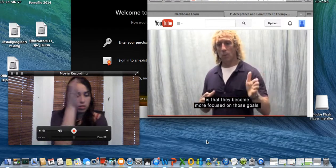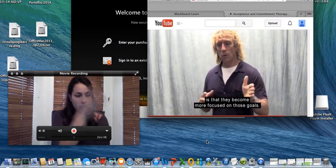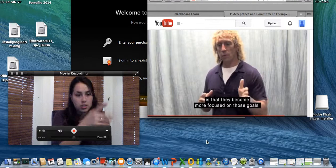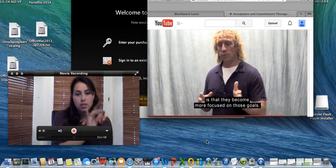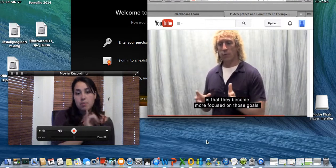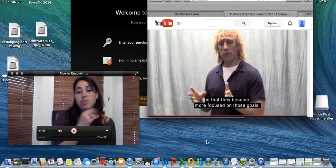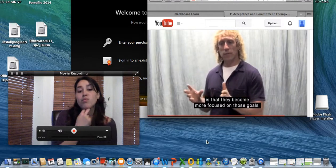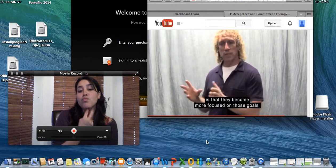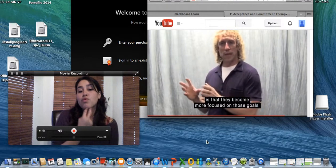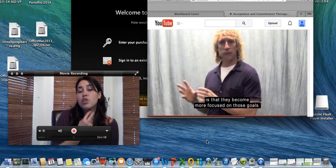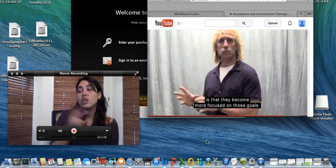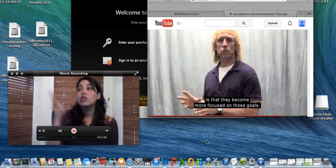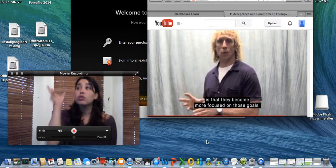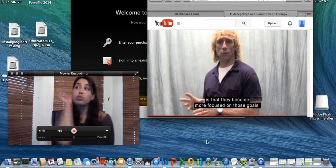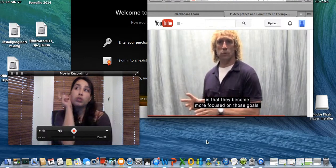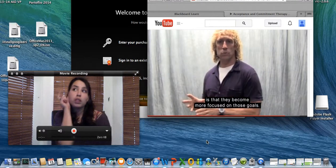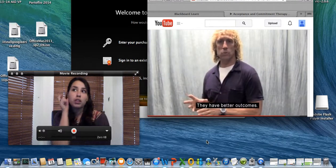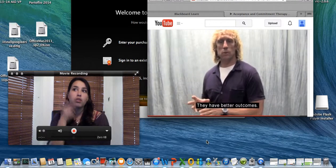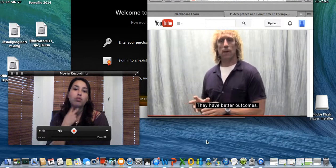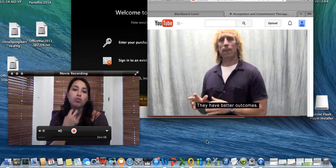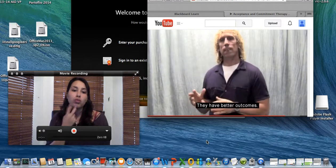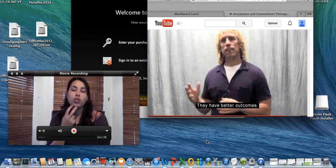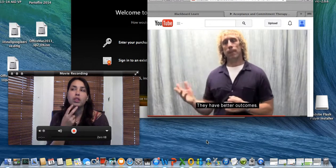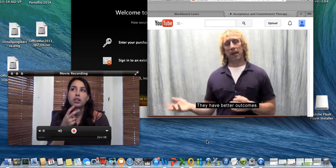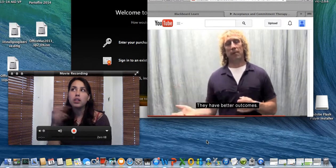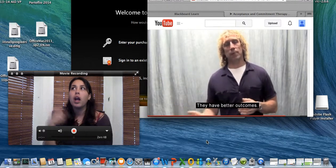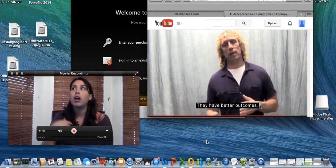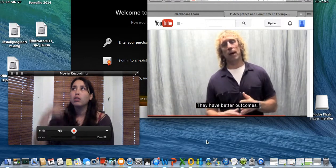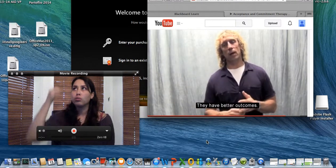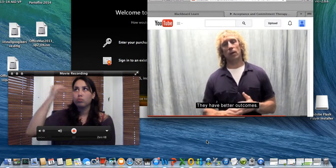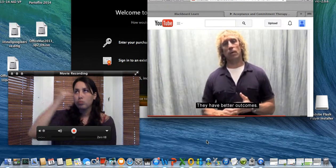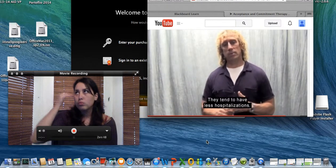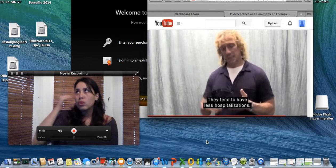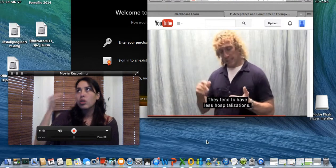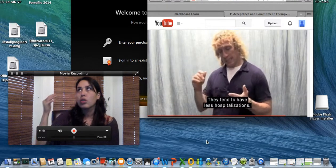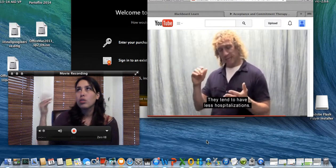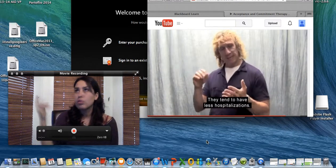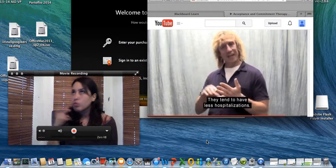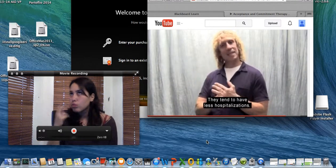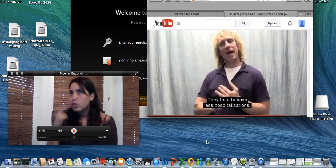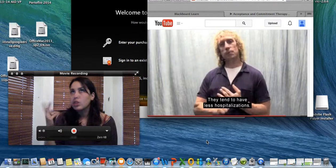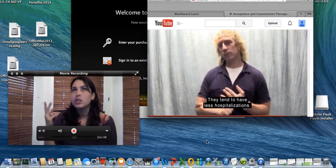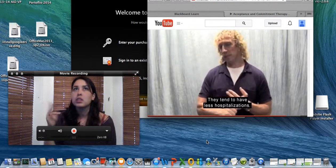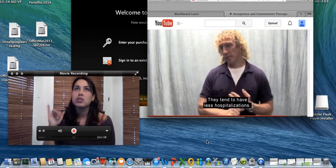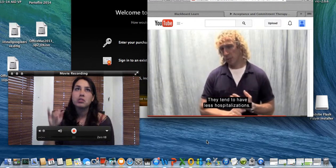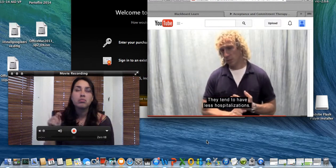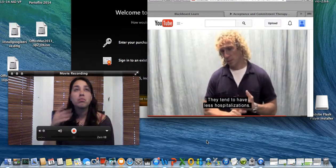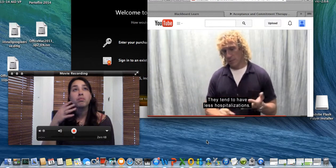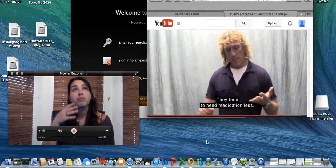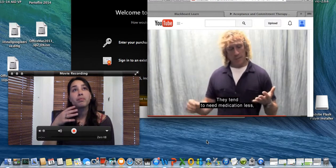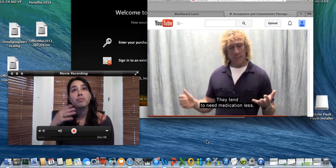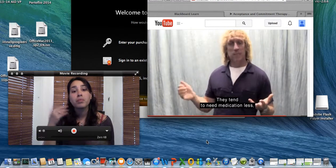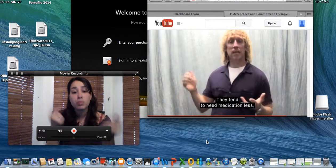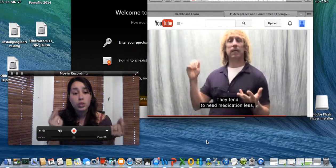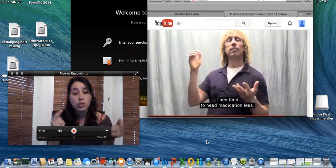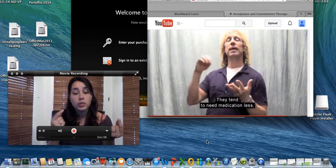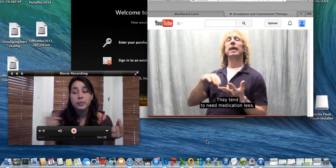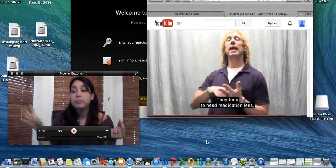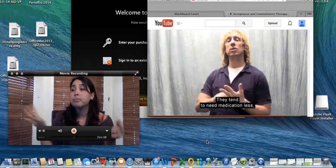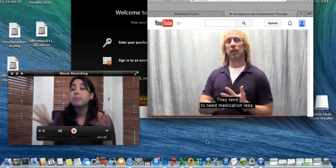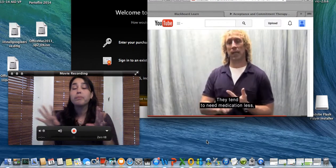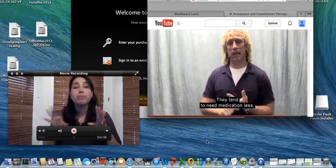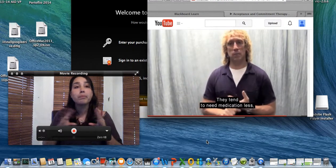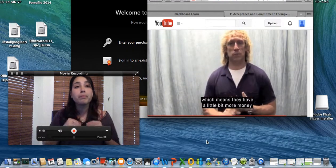become more focused on those goals. They have better outcomes. They tend to have less hospitalizations. They tend to